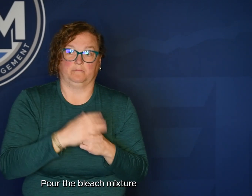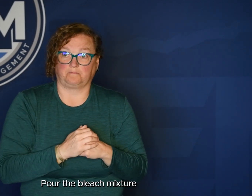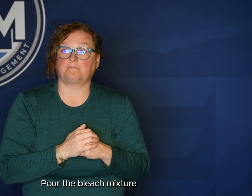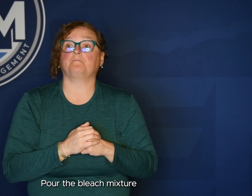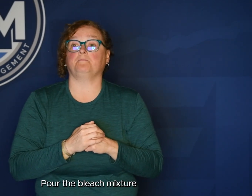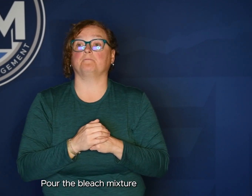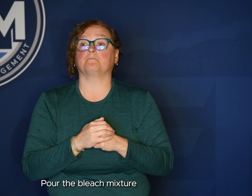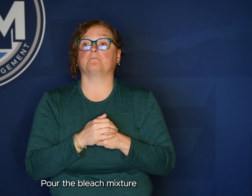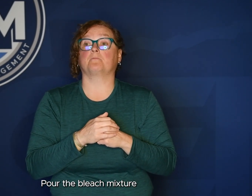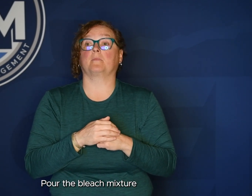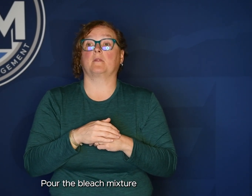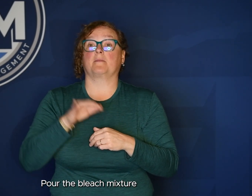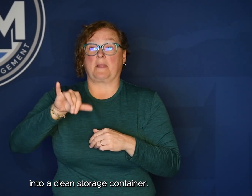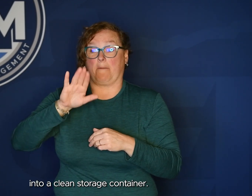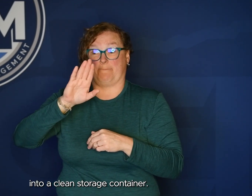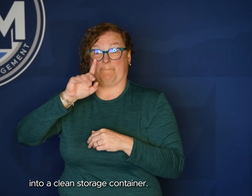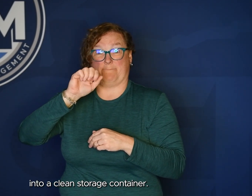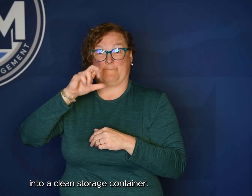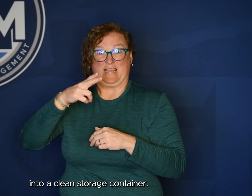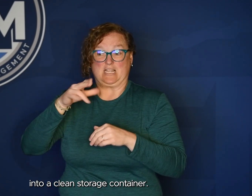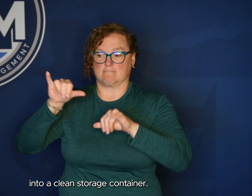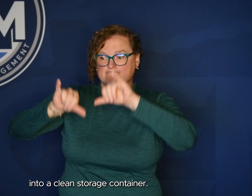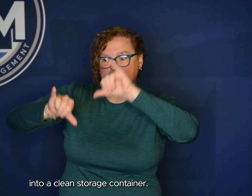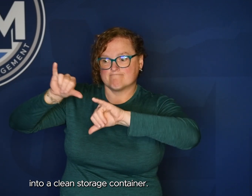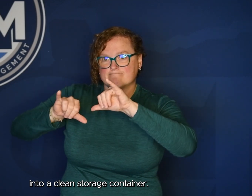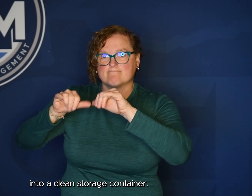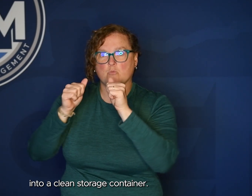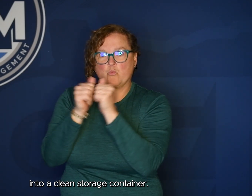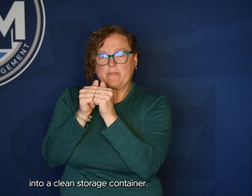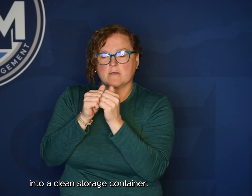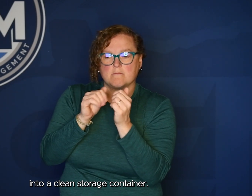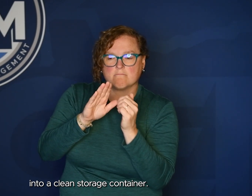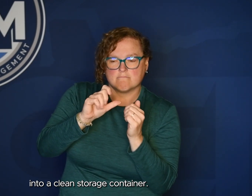Pour the bleach mixture into a clean storage container.